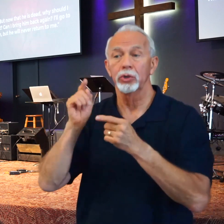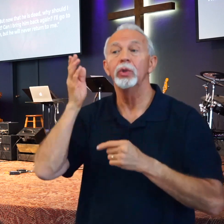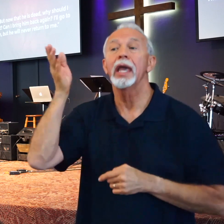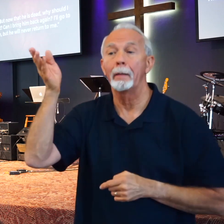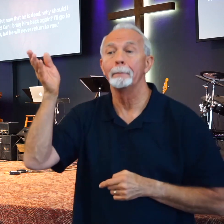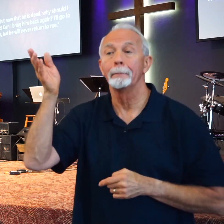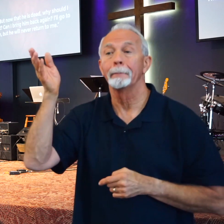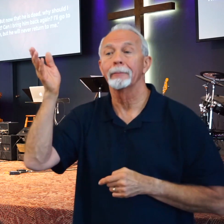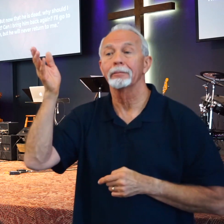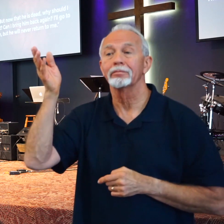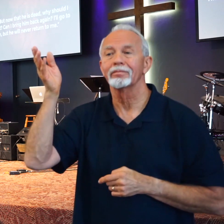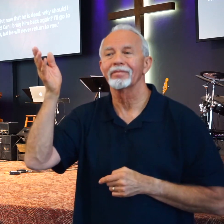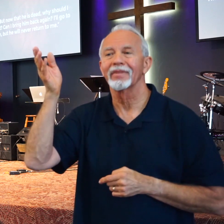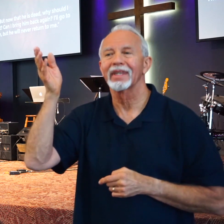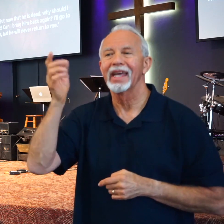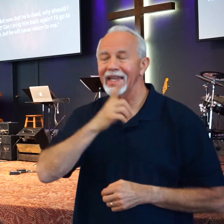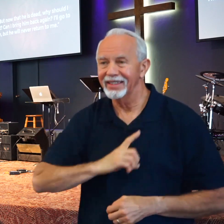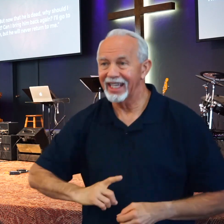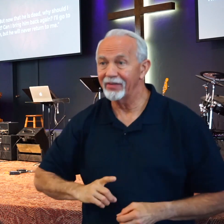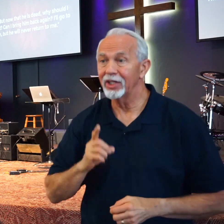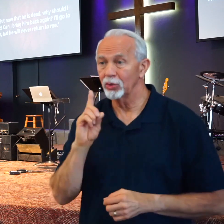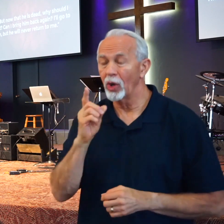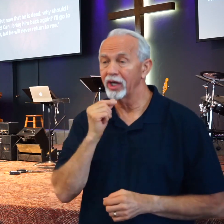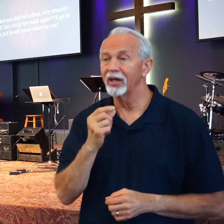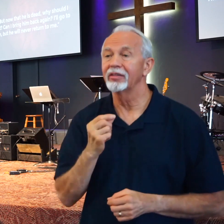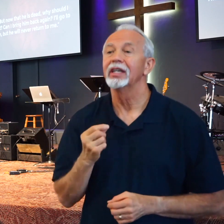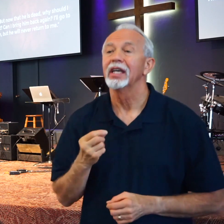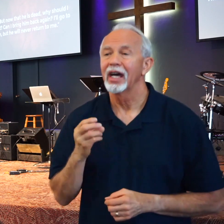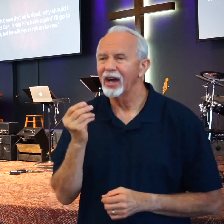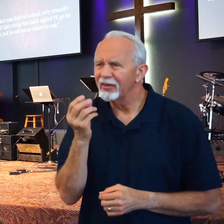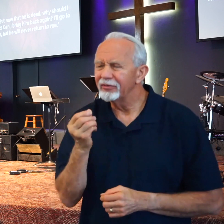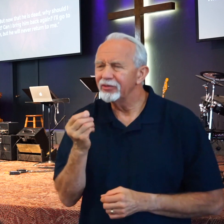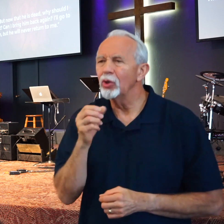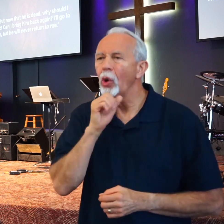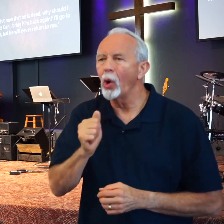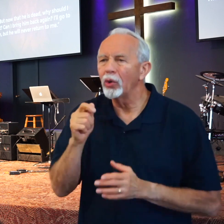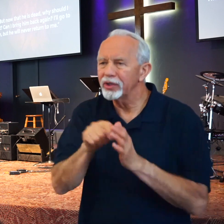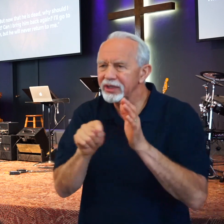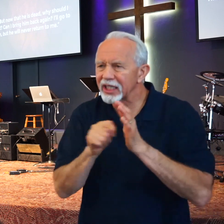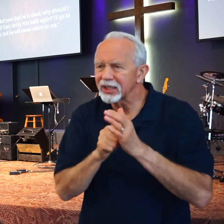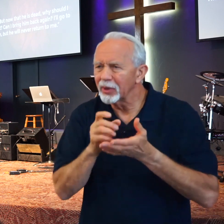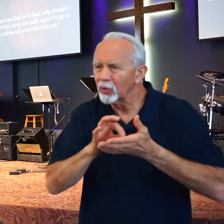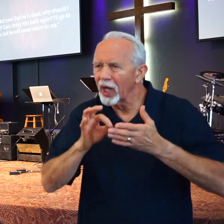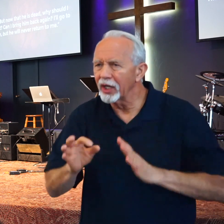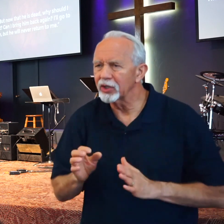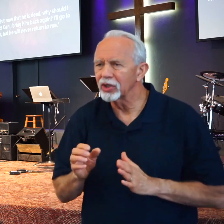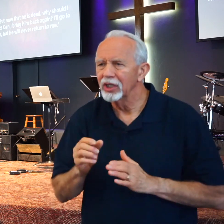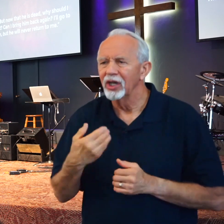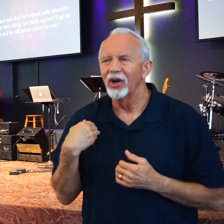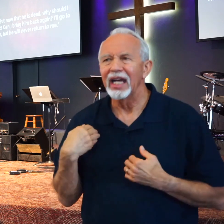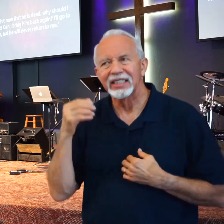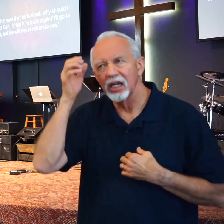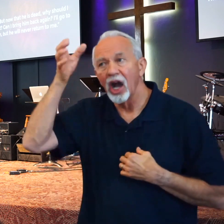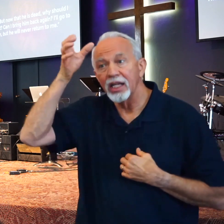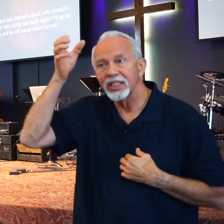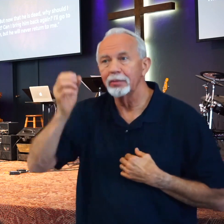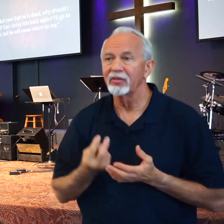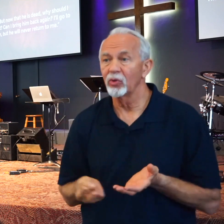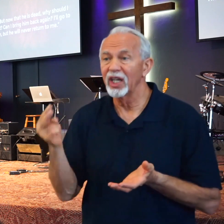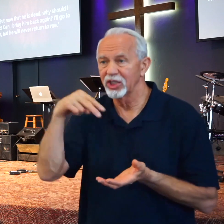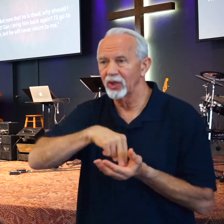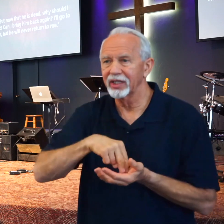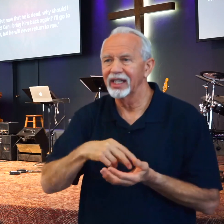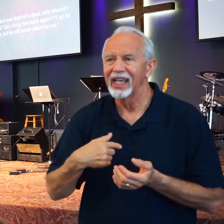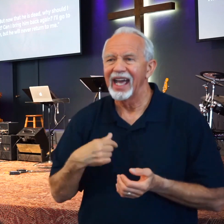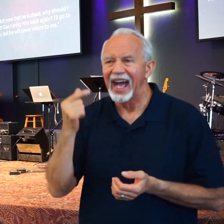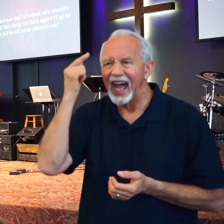him." David is one of two Old Testament authors that has any concept of resurrection. I really think